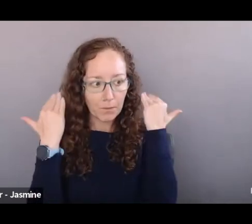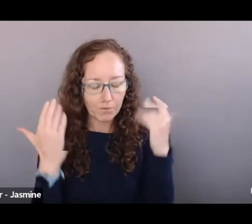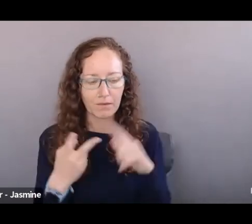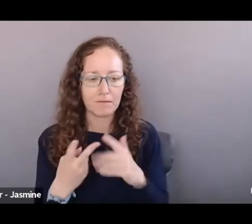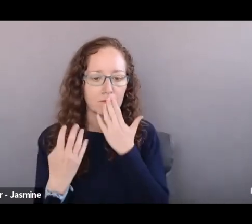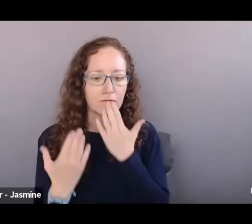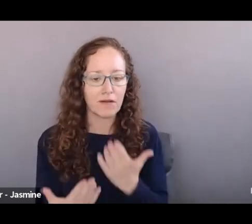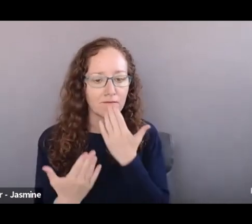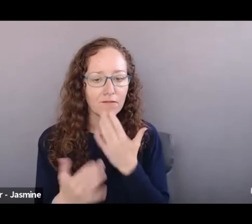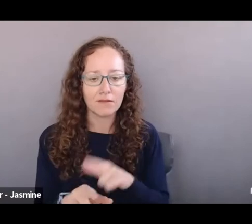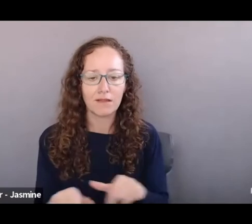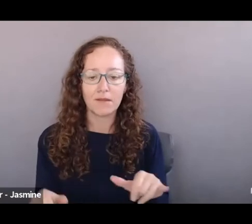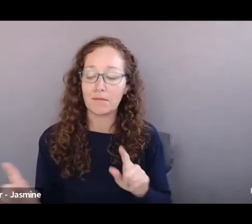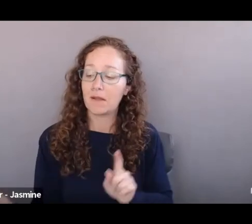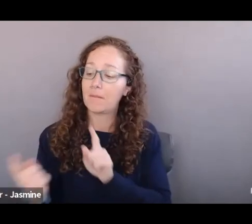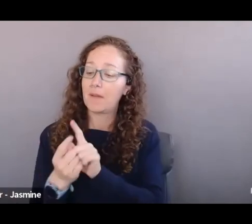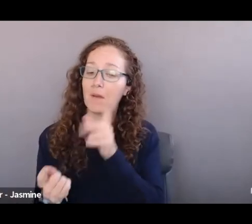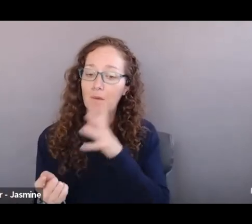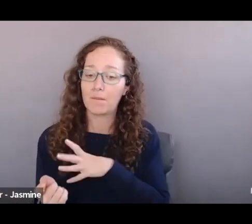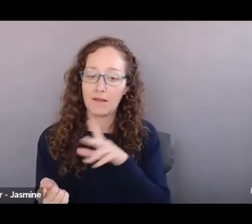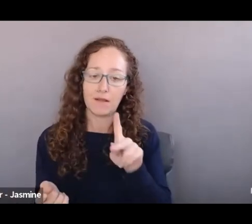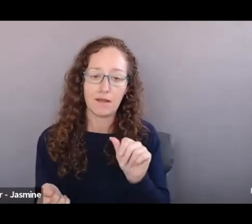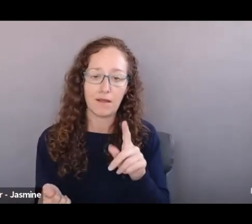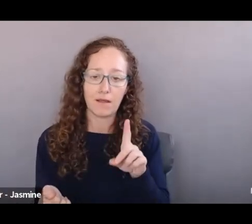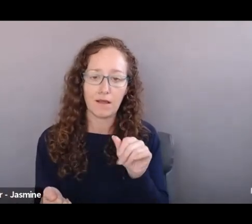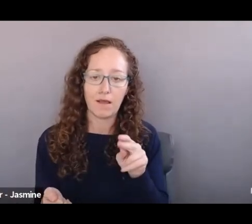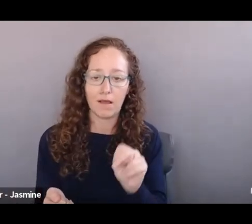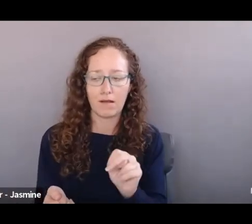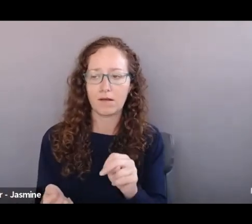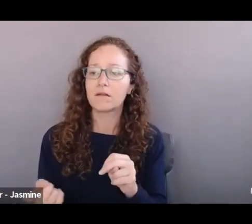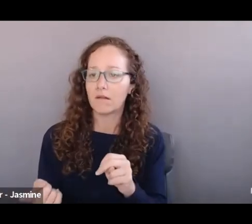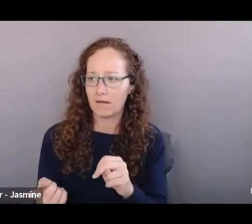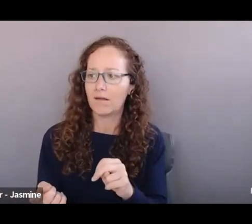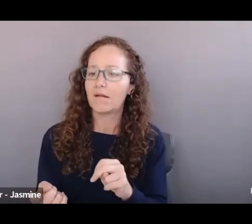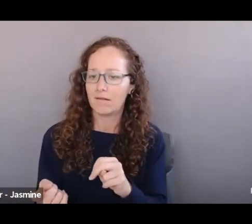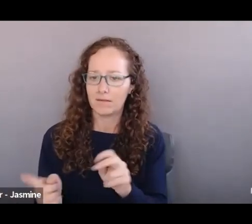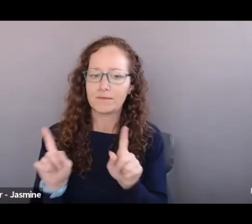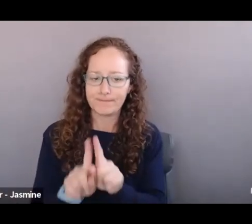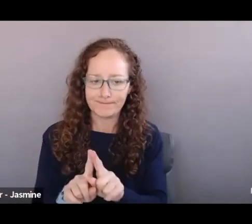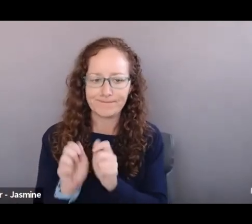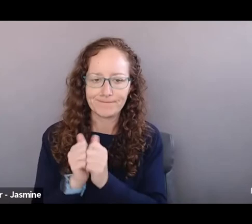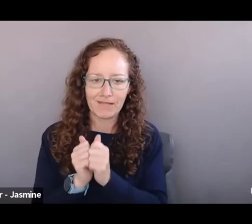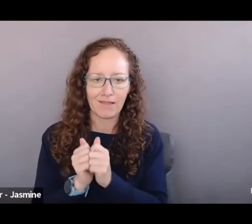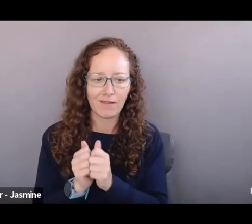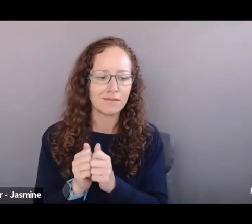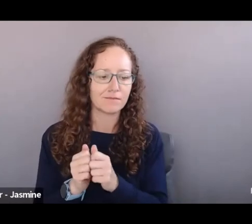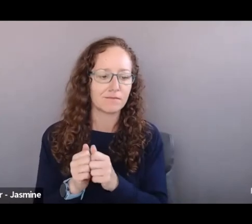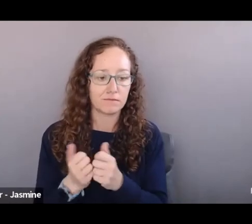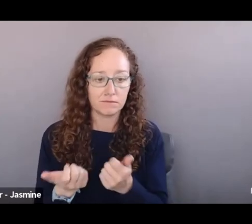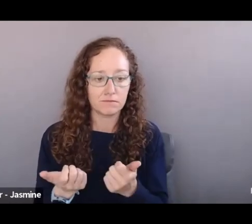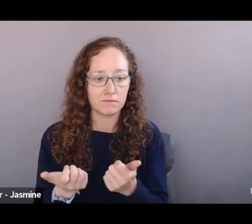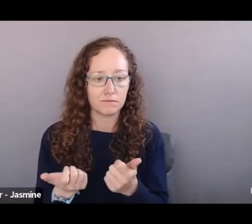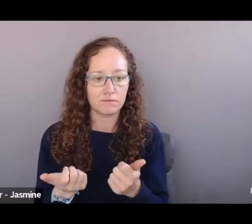my arrival to Addis Ababa, Ethiopia, was with me. Somehow, even with the language barrier between